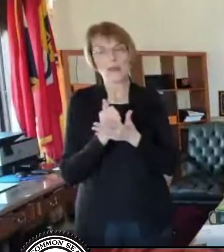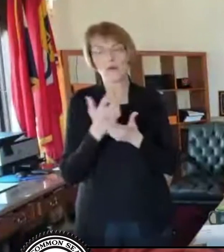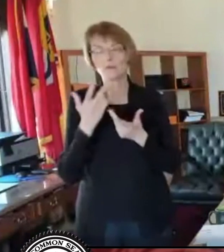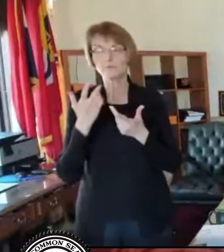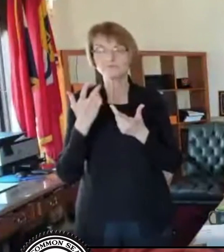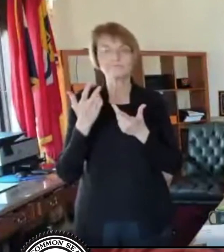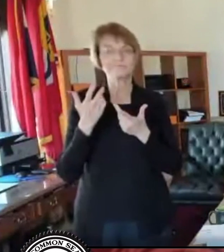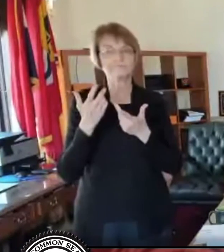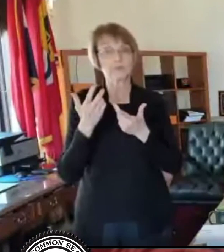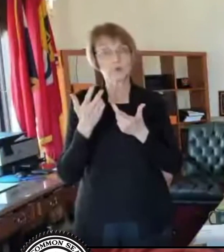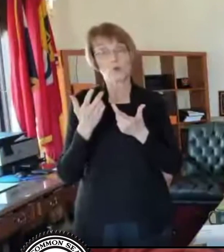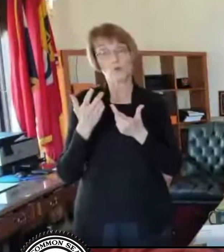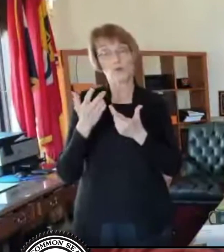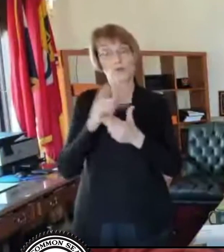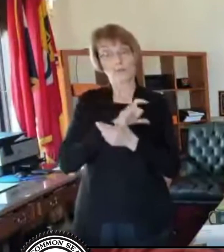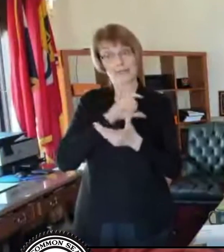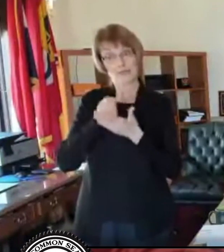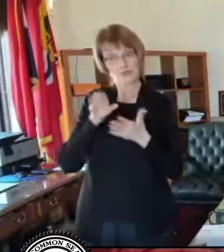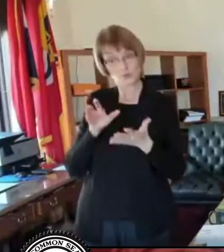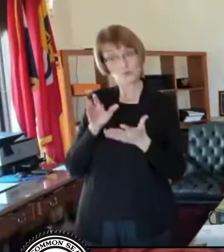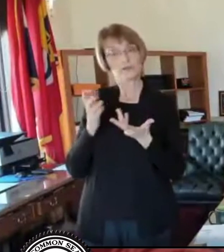cadets and the